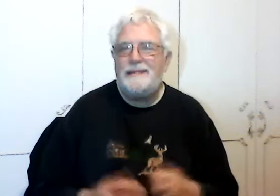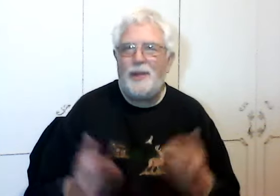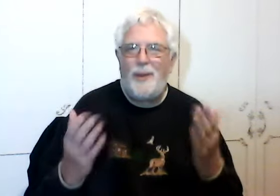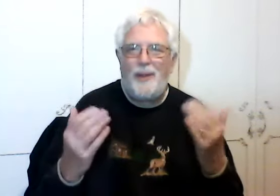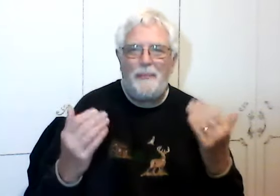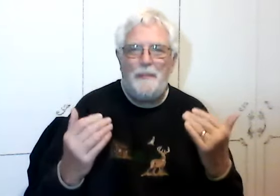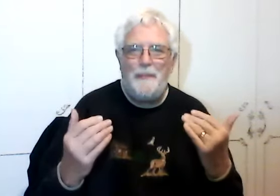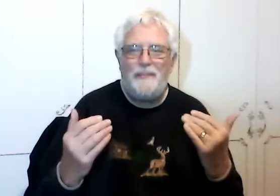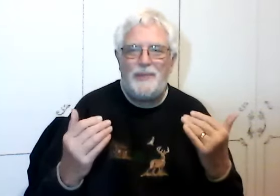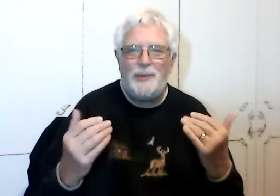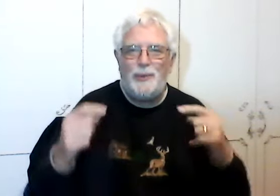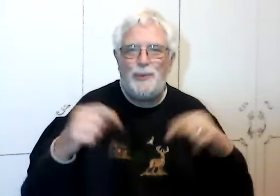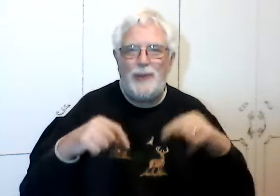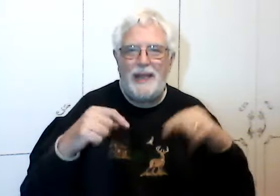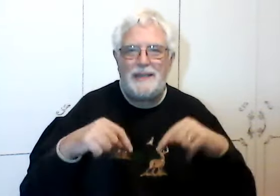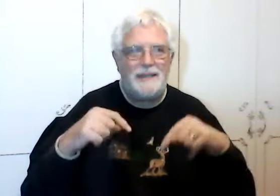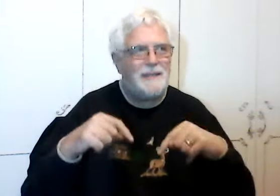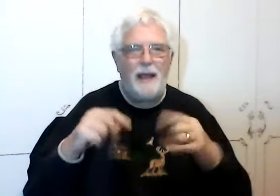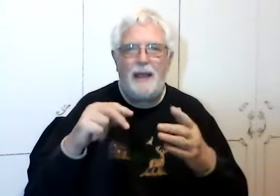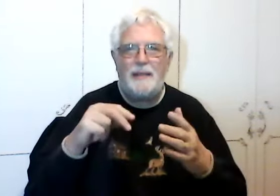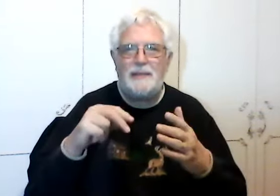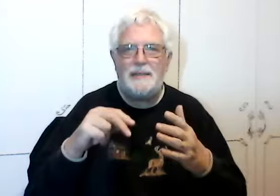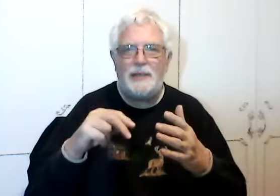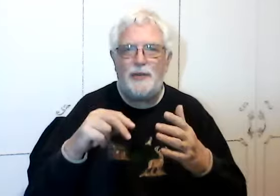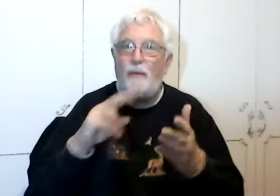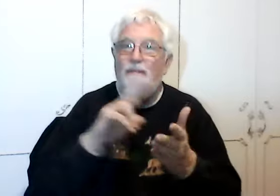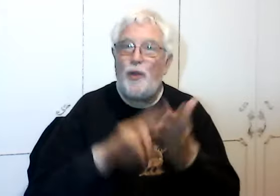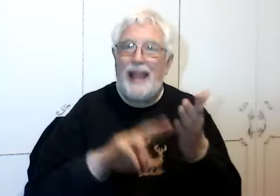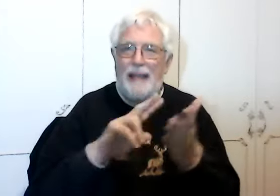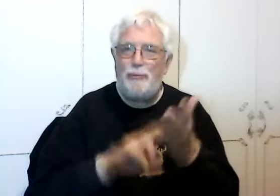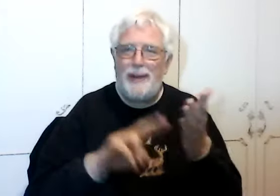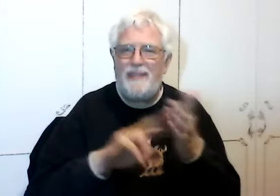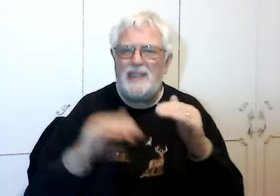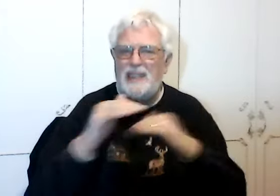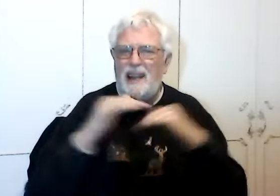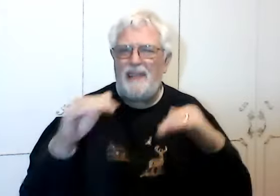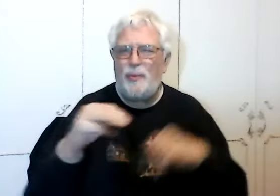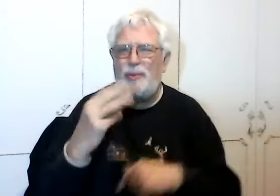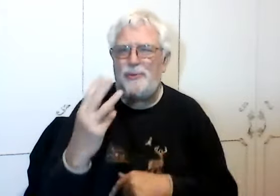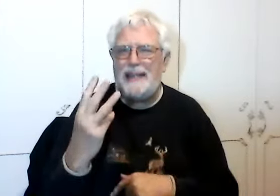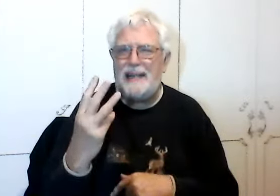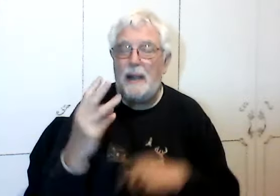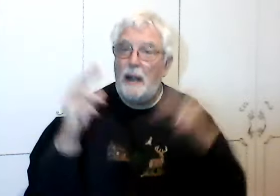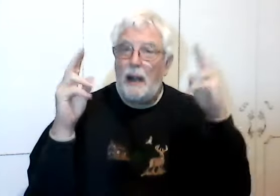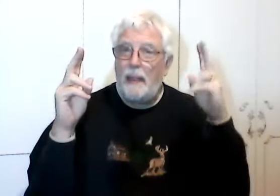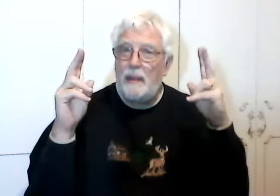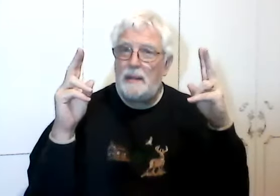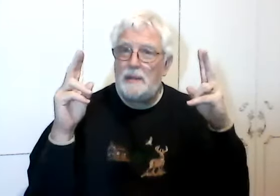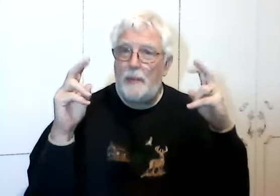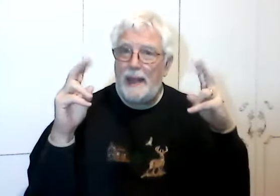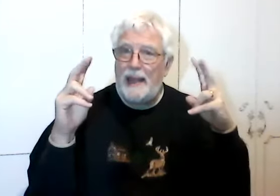So welcome to this session for vocabulary for SSA level 3, and the topic